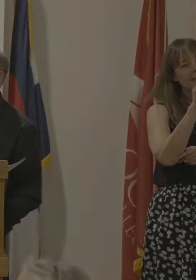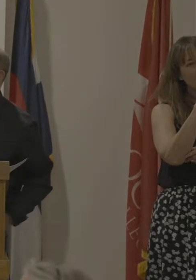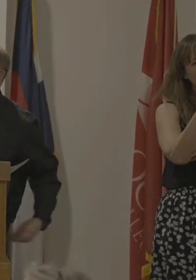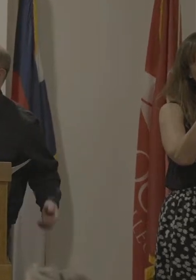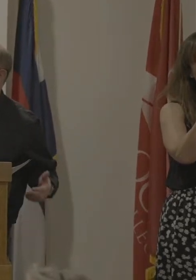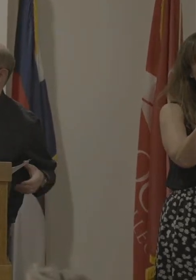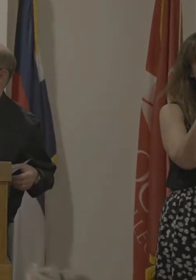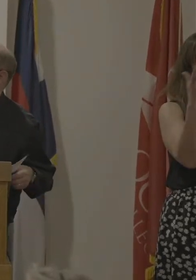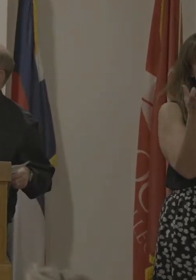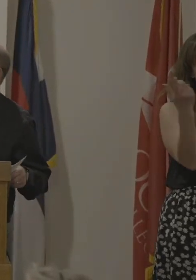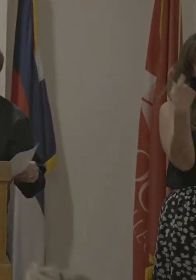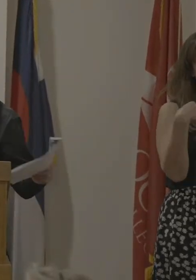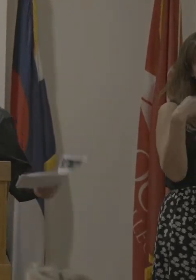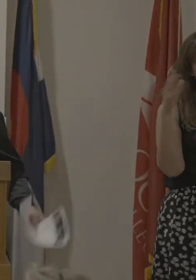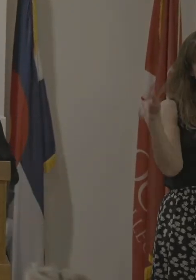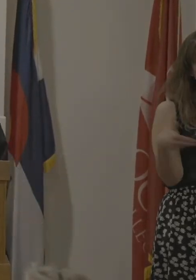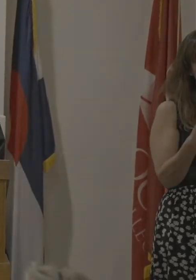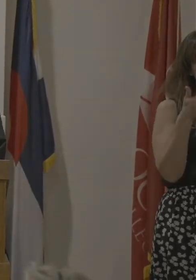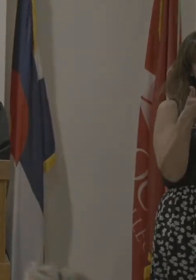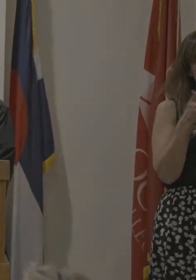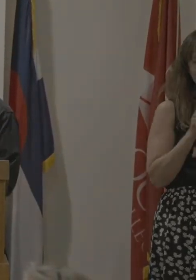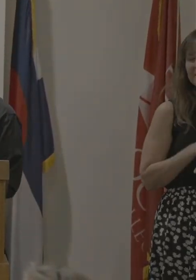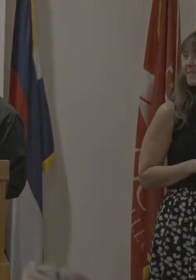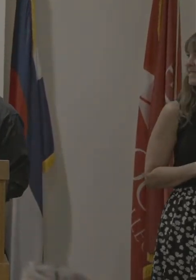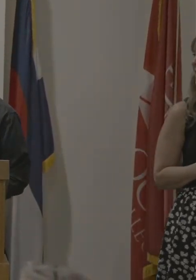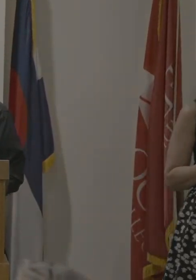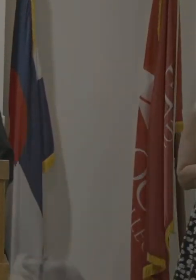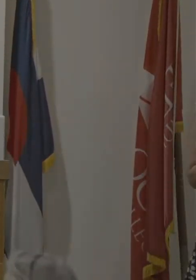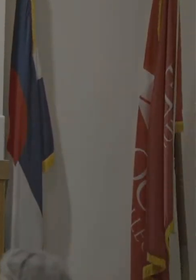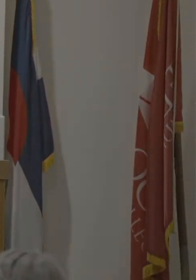and introduce yourself.